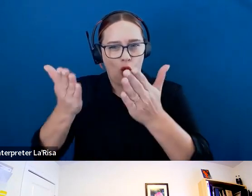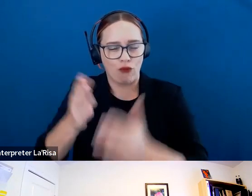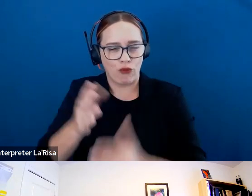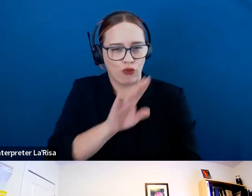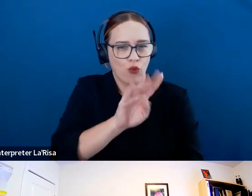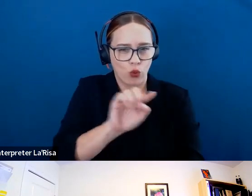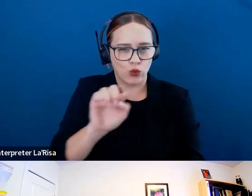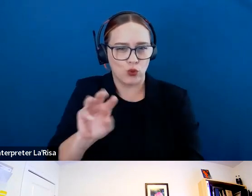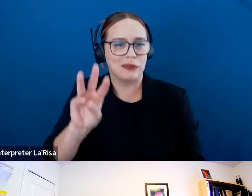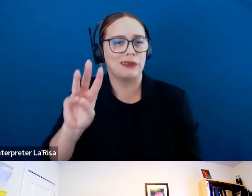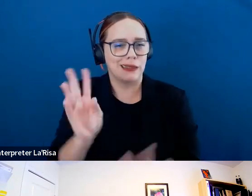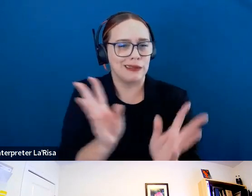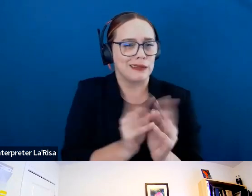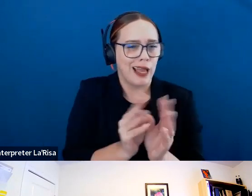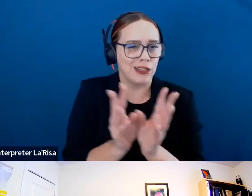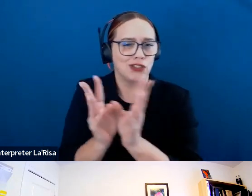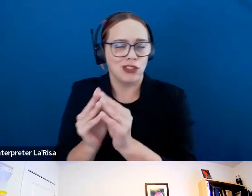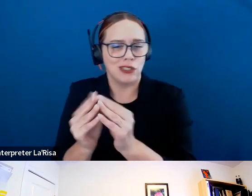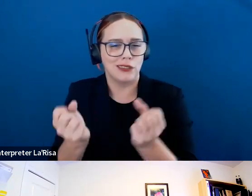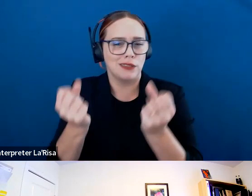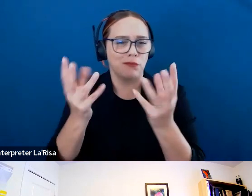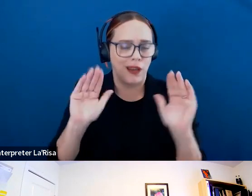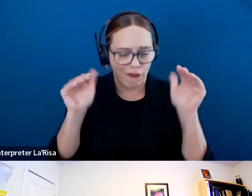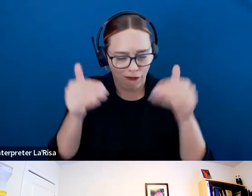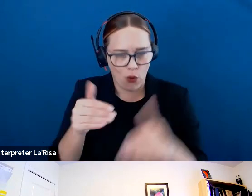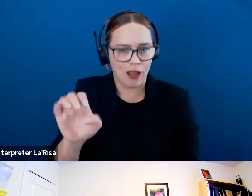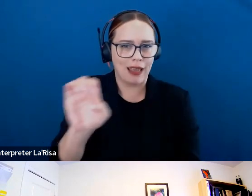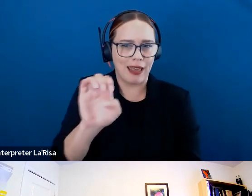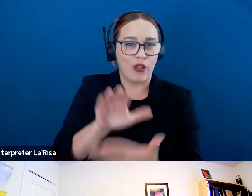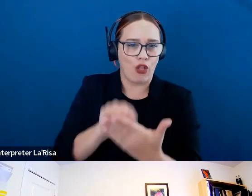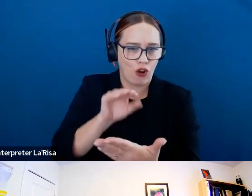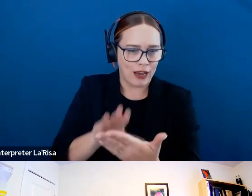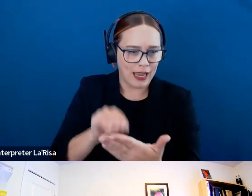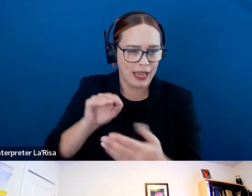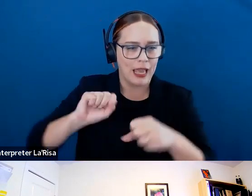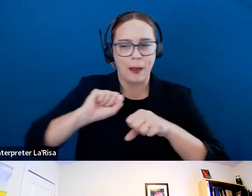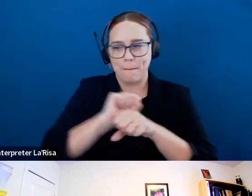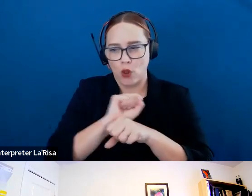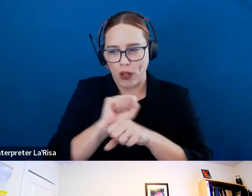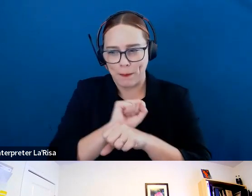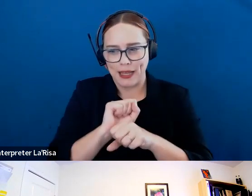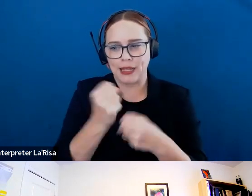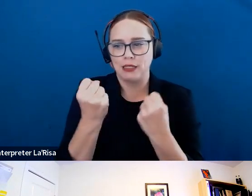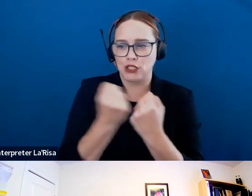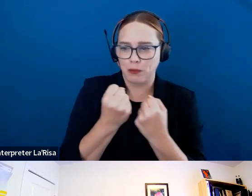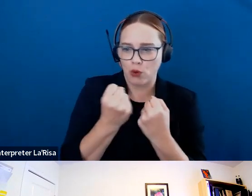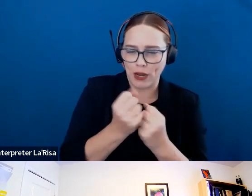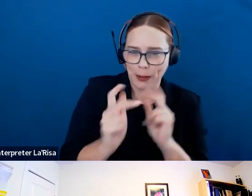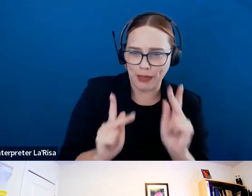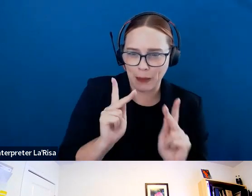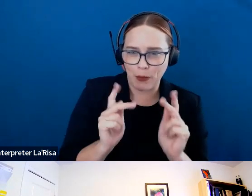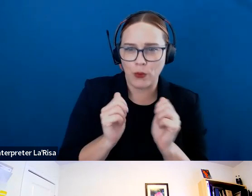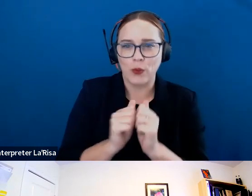sessions, each geared at about an hour each, all focused on employment, all focused on supporting people with disabilities and